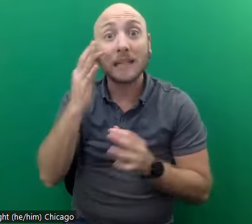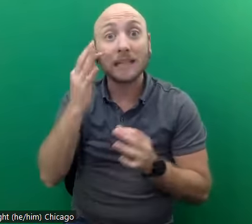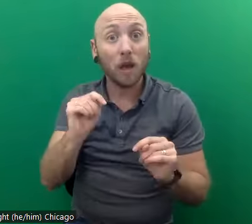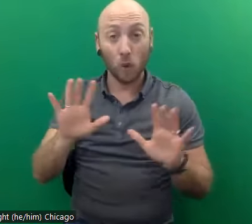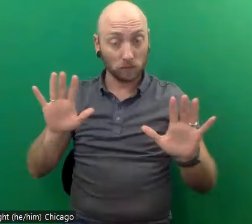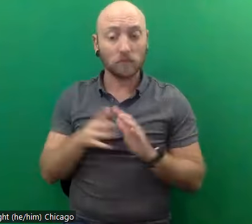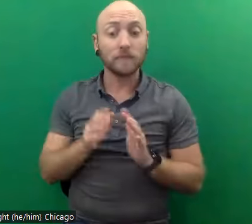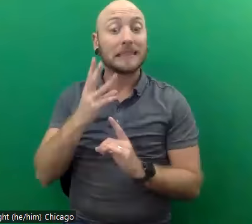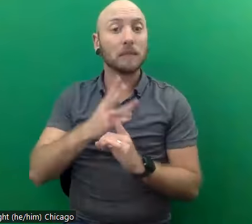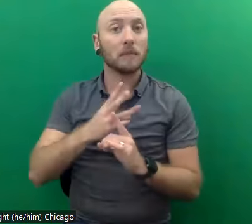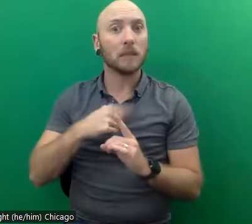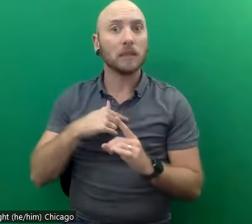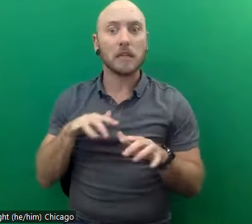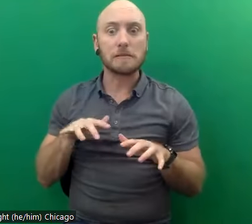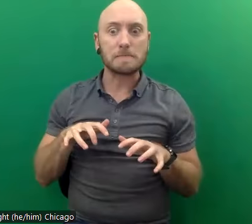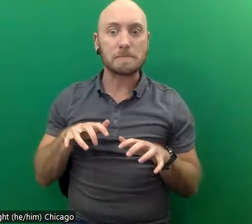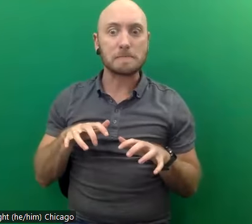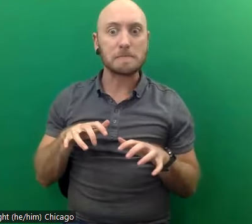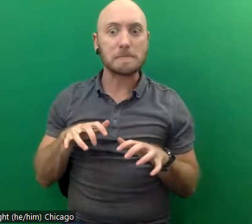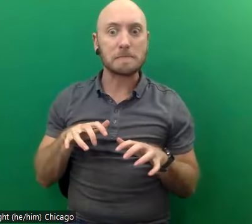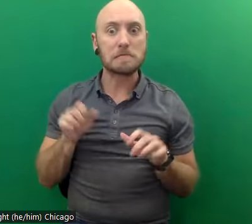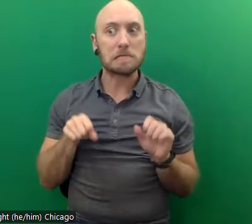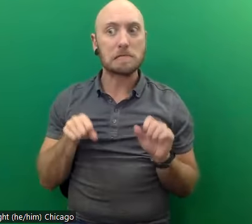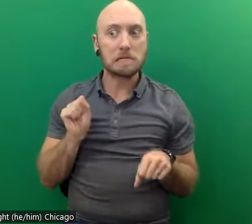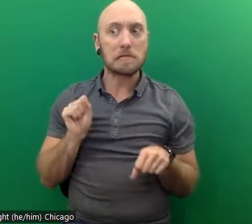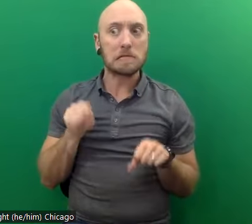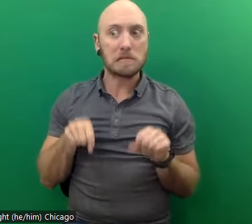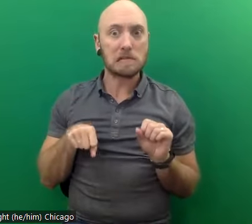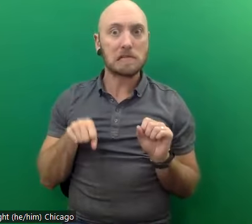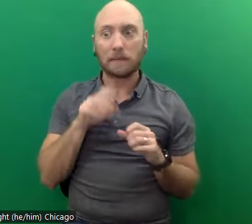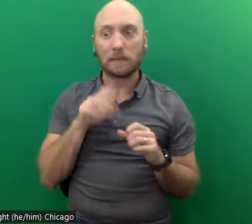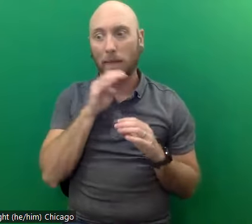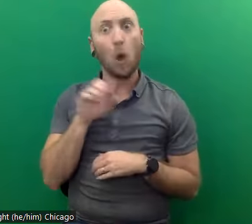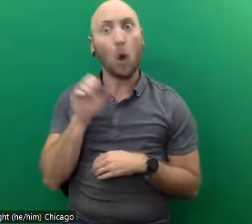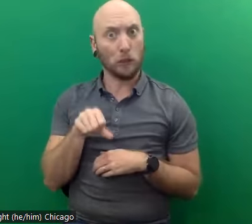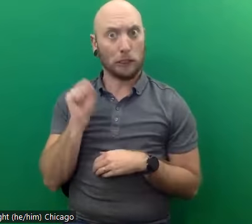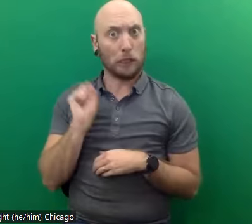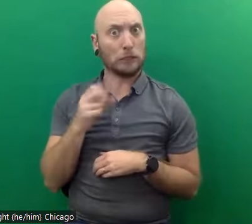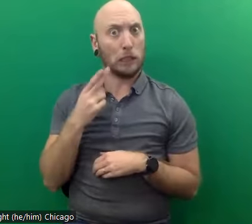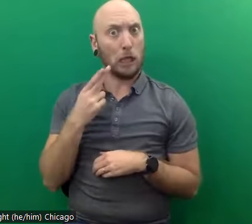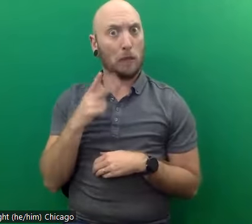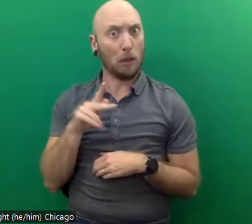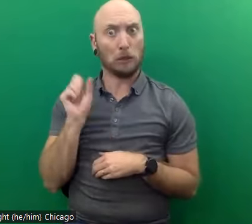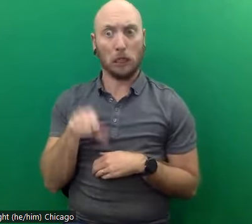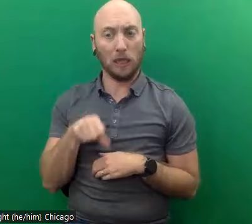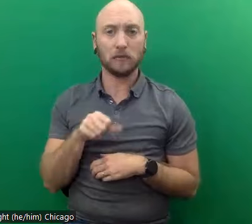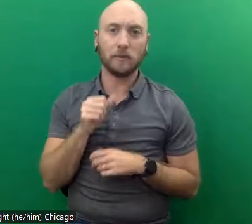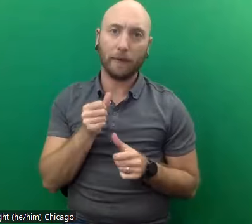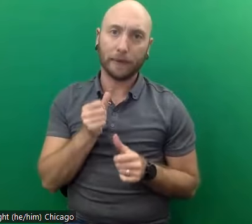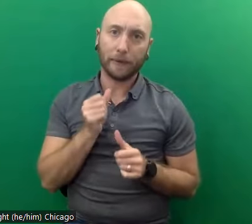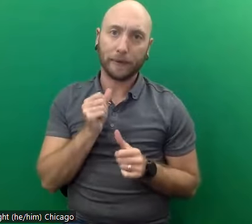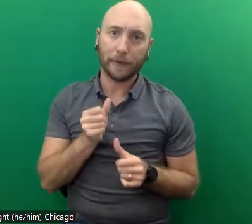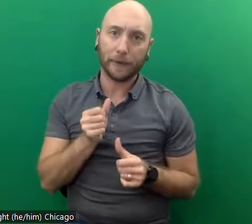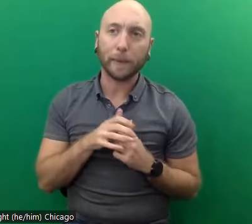yesing people about a higher power and lying to myself and being in denial. But I white knuckled it, and